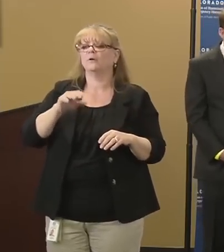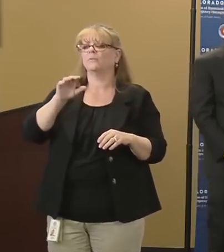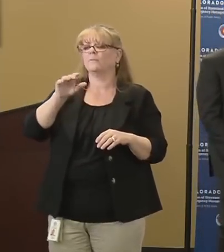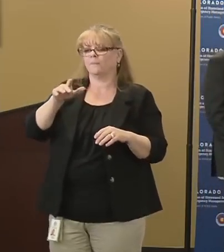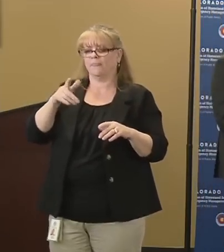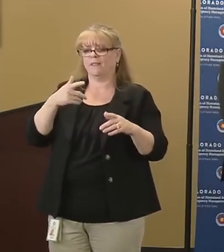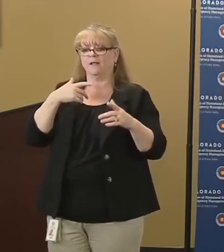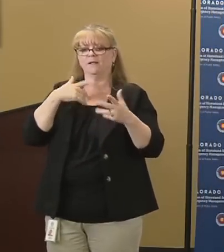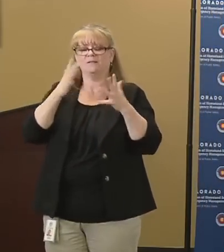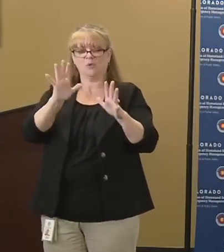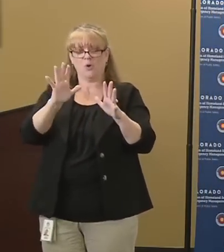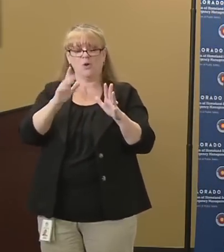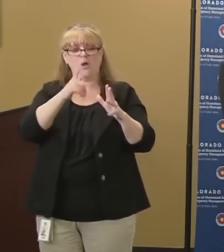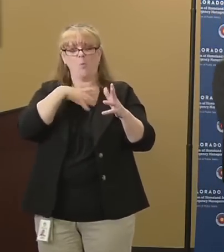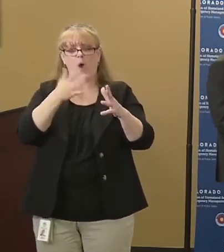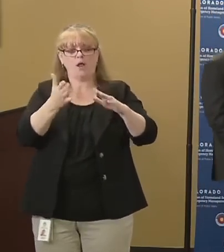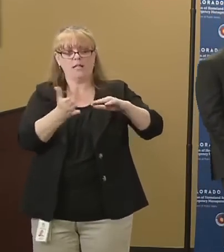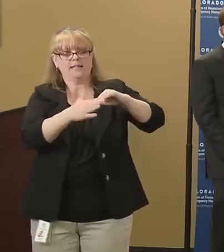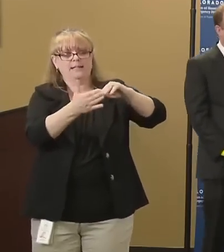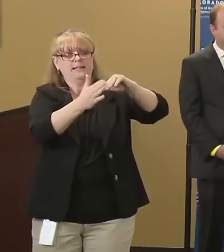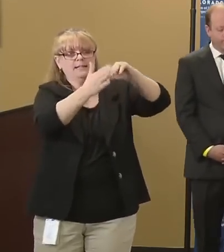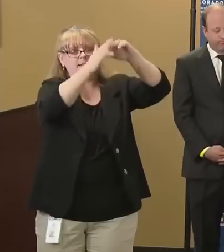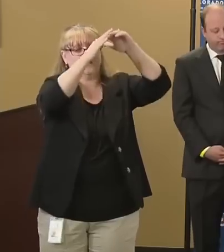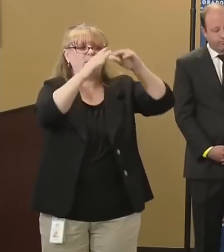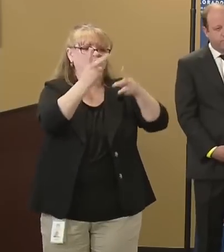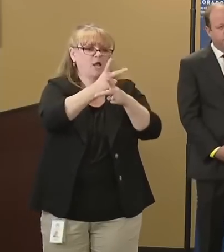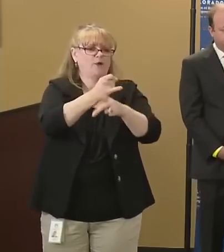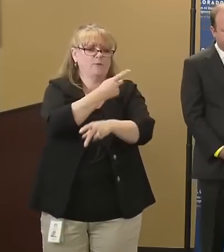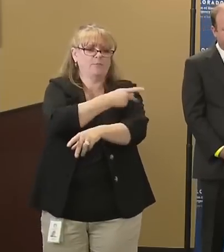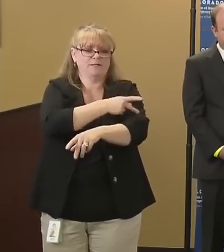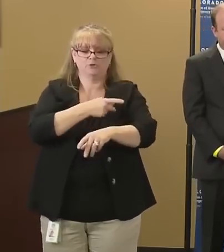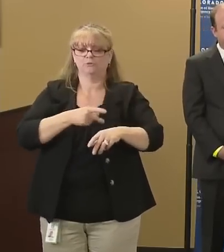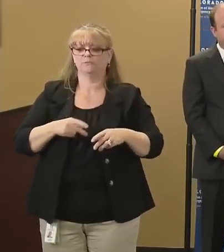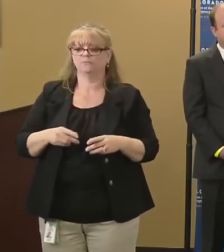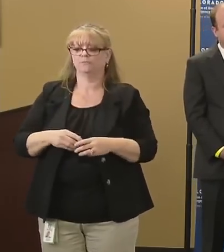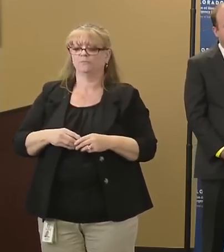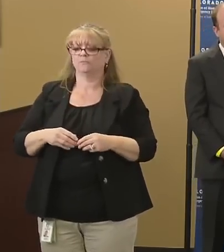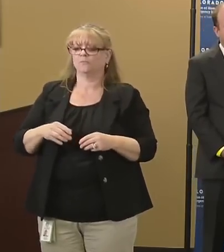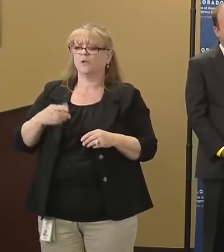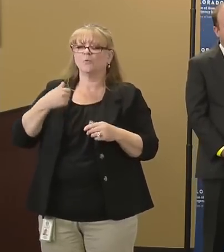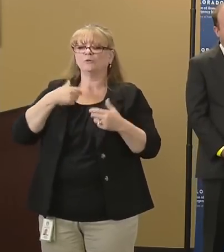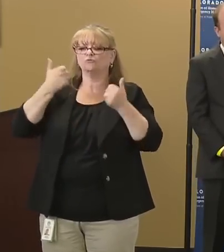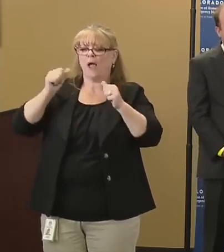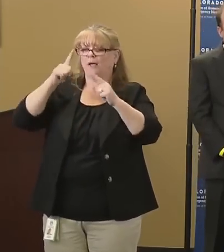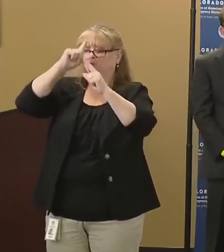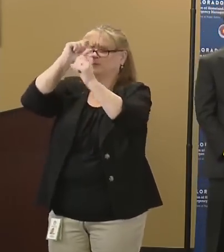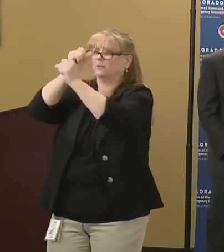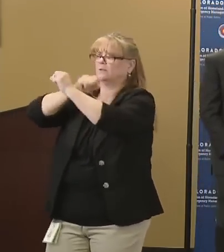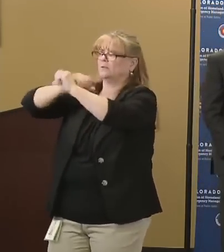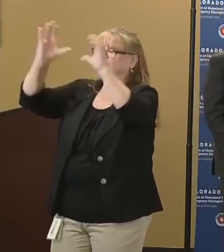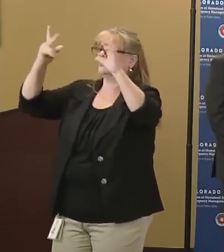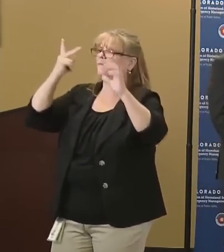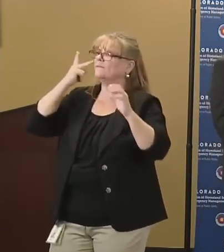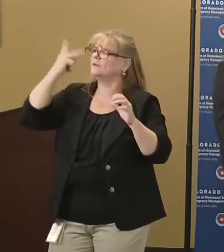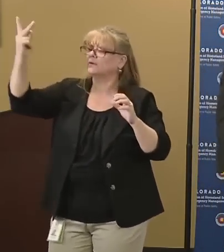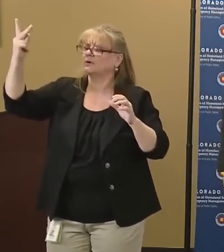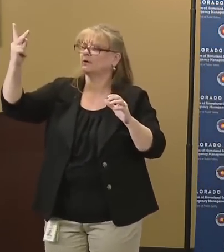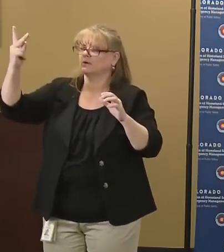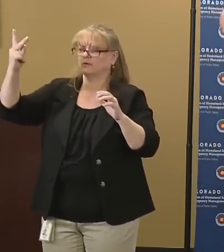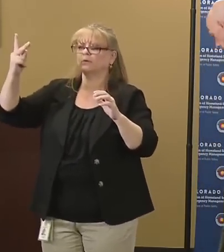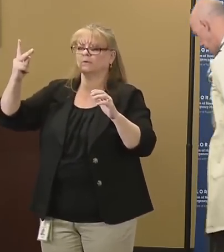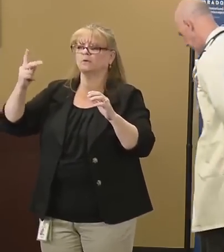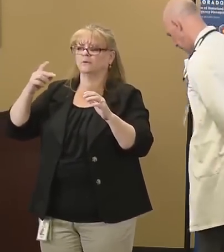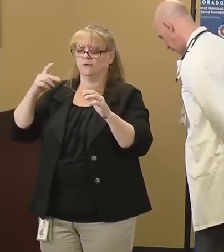way. We'll have to see, but people are planning ahead, and I'm confident that we'll be okay that way. And as